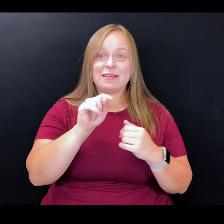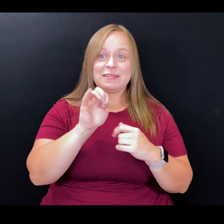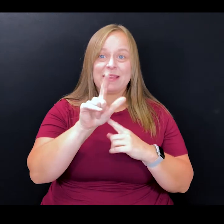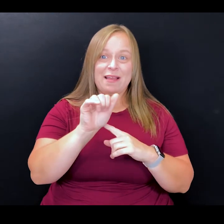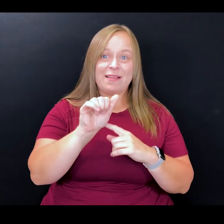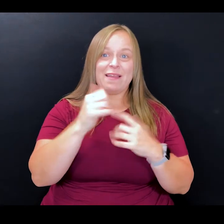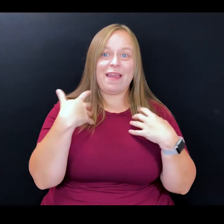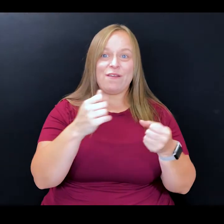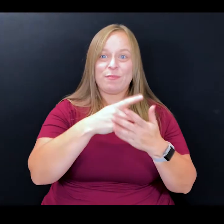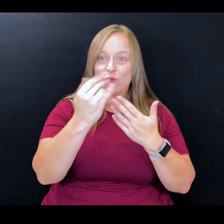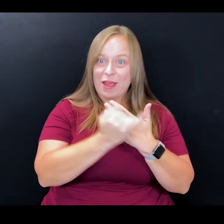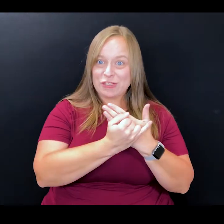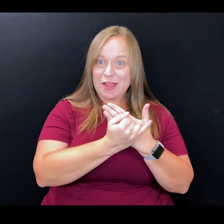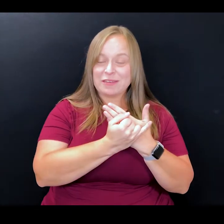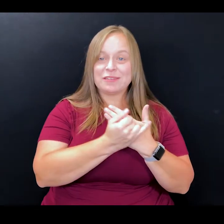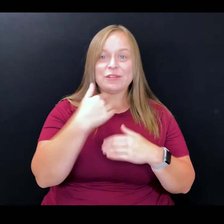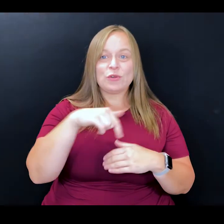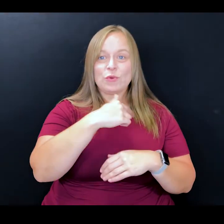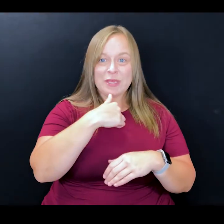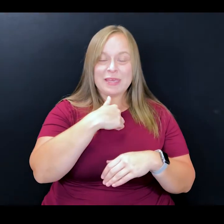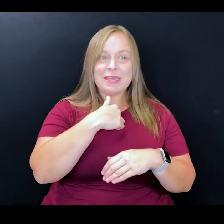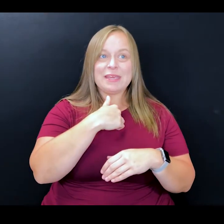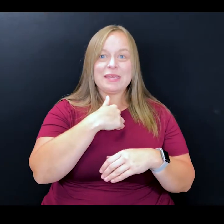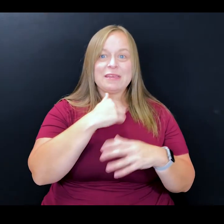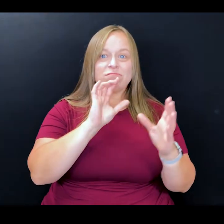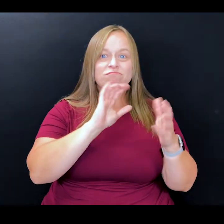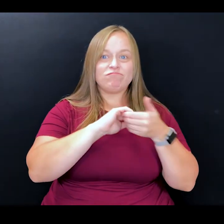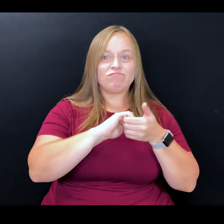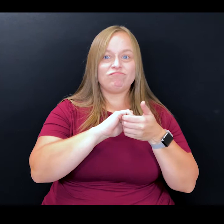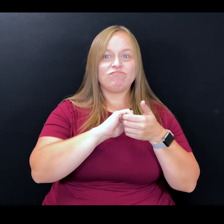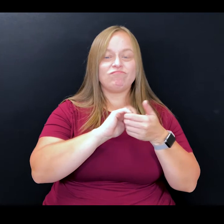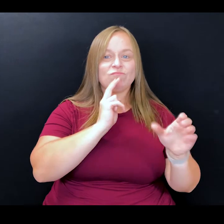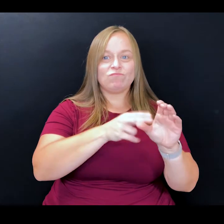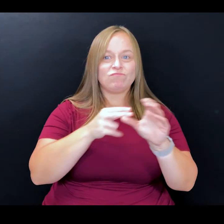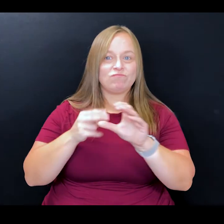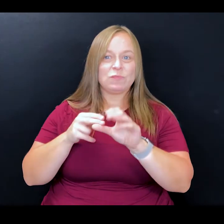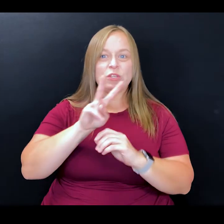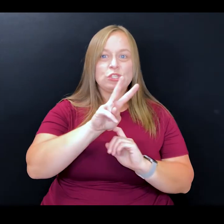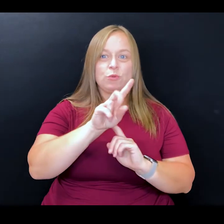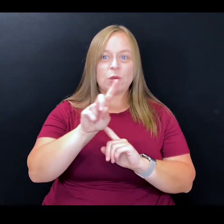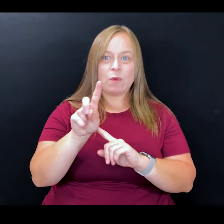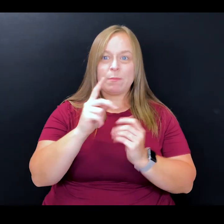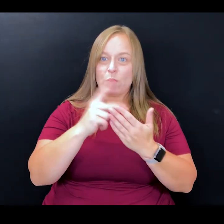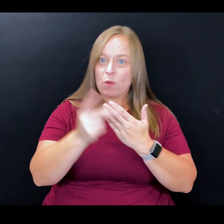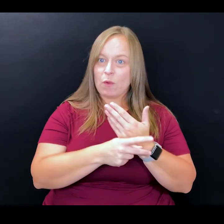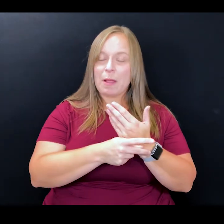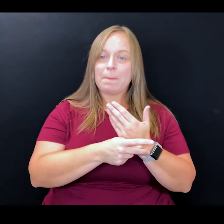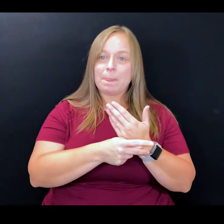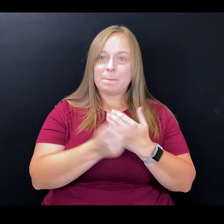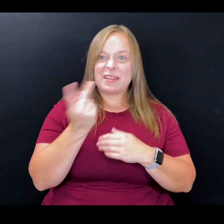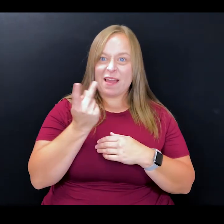have a telehealth project where we got together with the 211 program